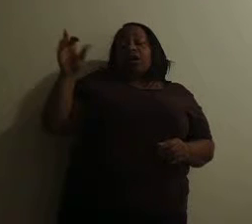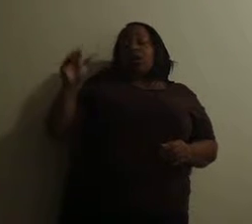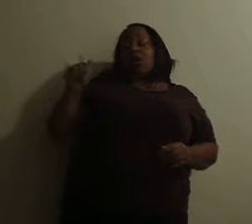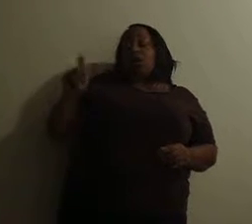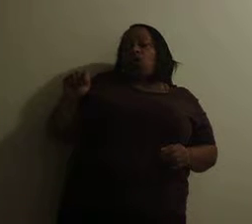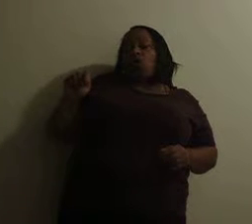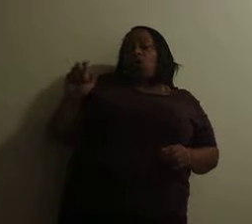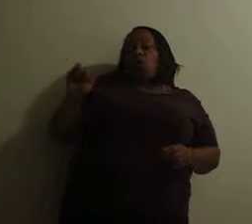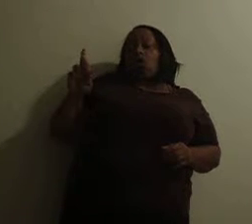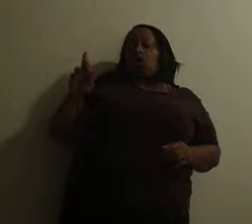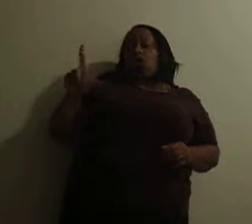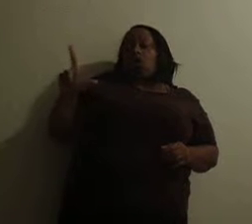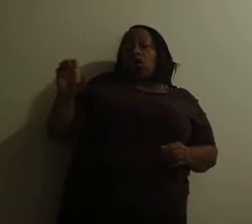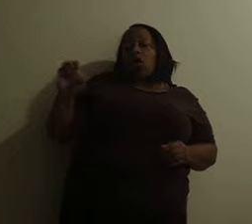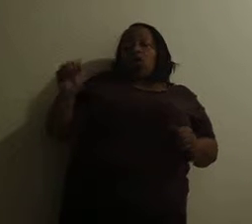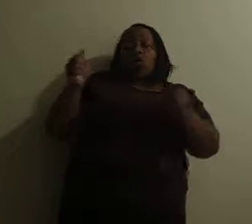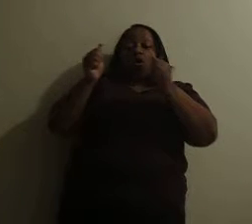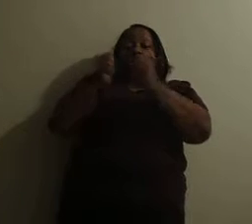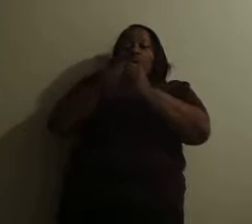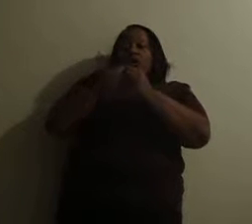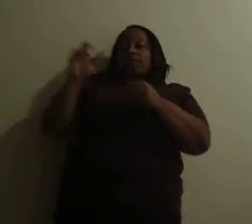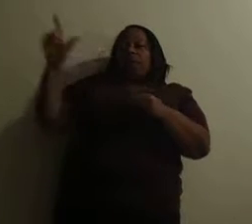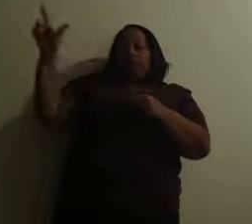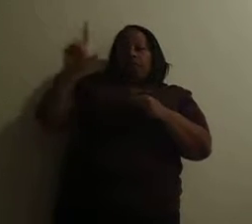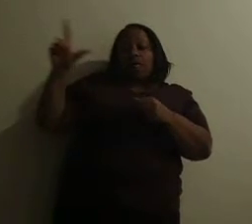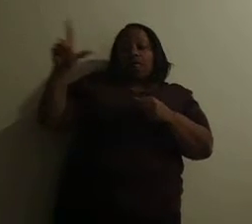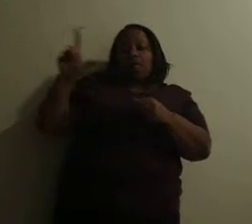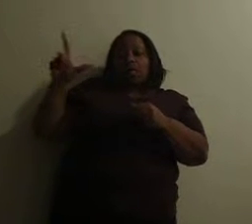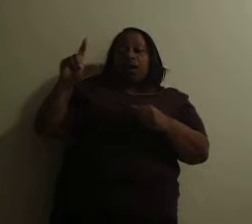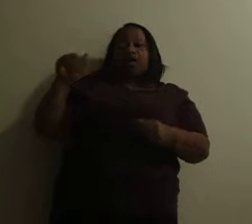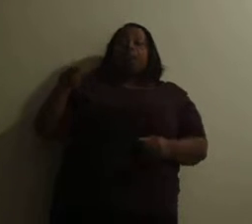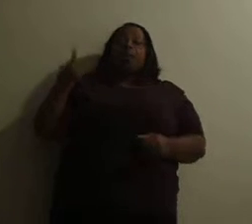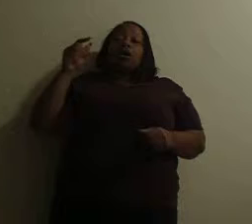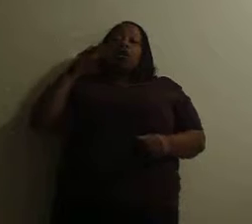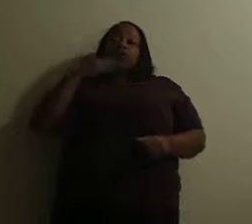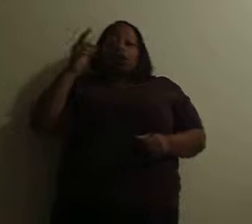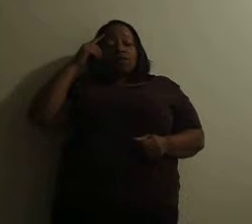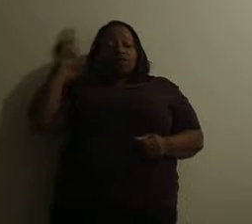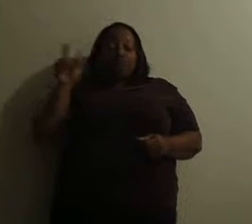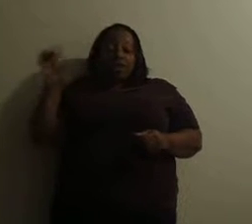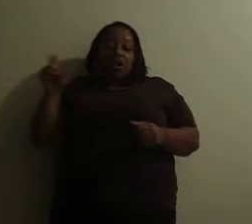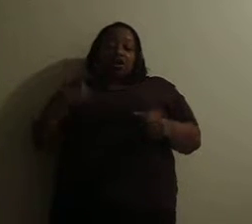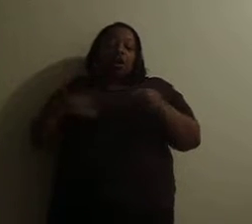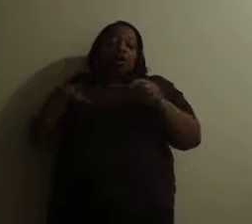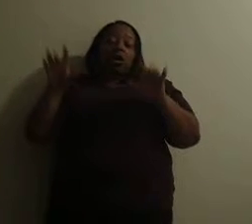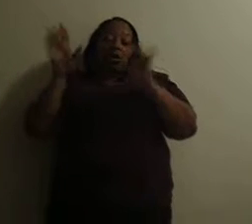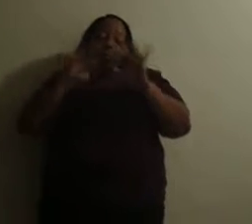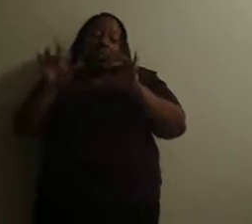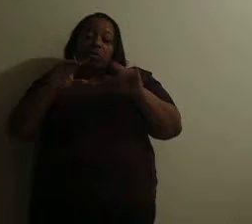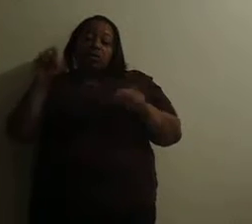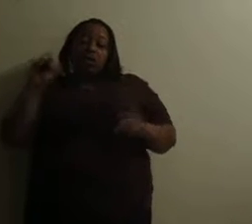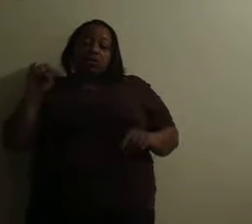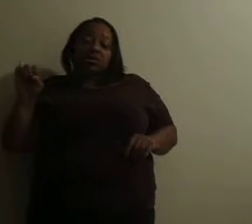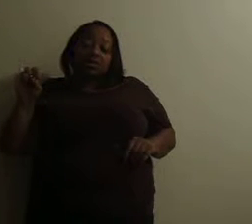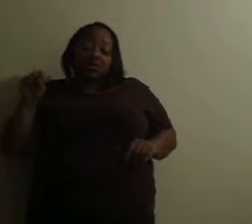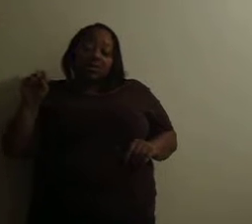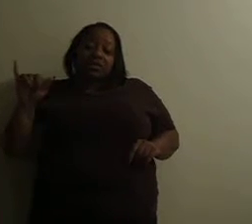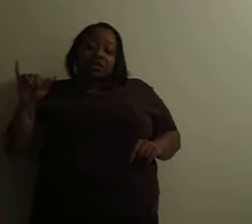computer system in the library instead of looking on the web, even though I know the web is the way of the future. I'm a little old-fashioned, and I like for